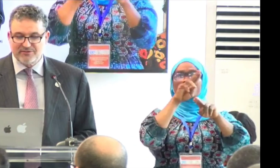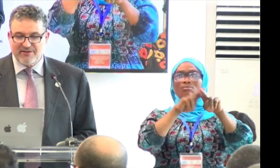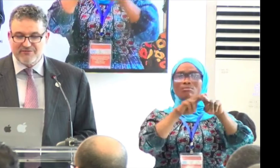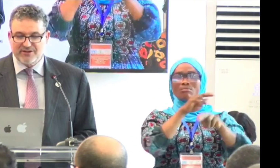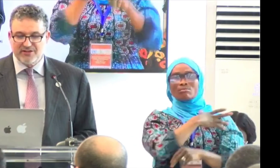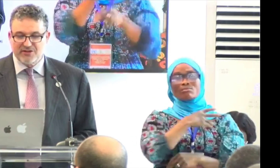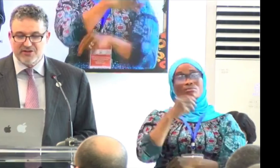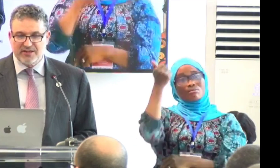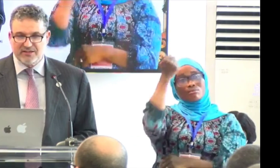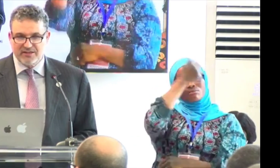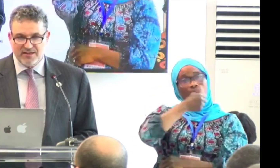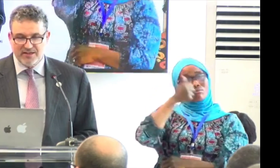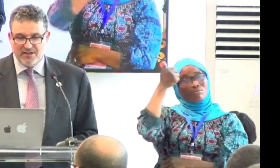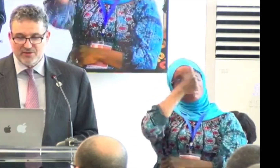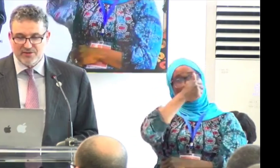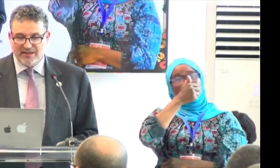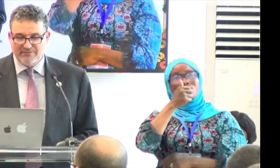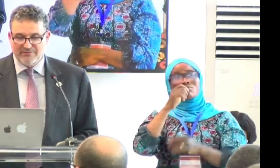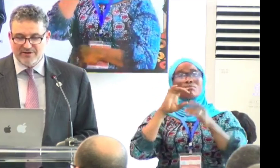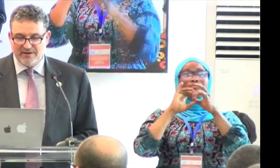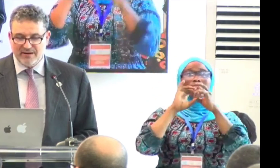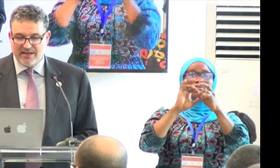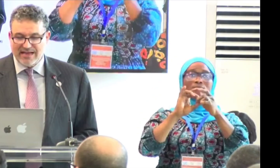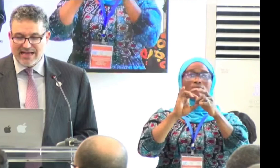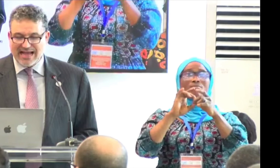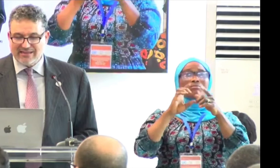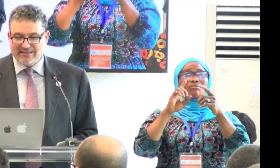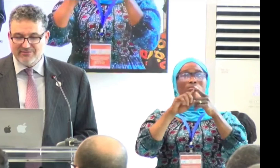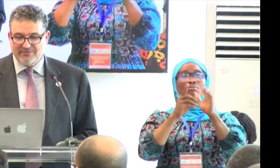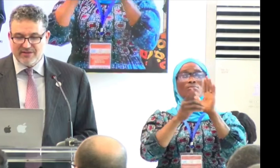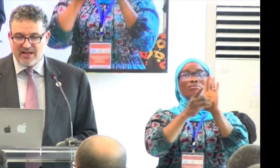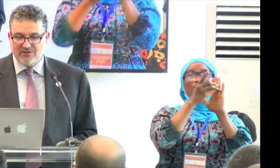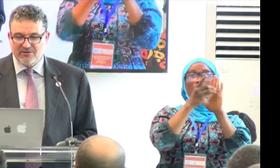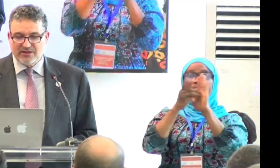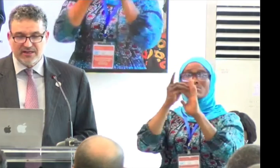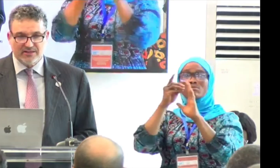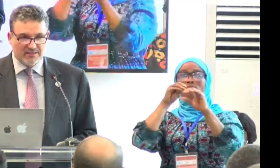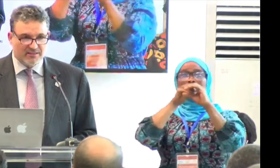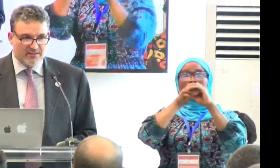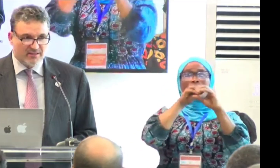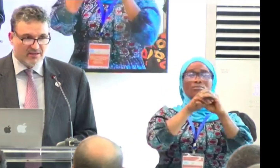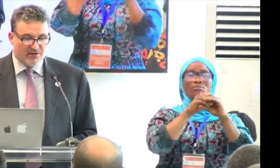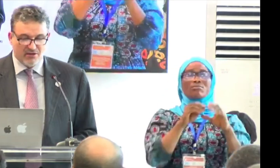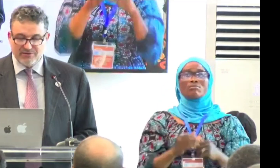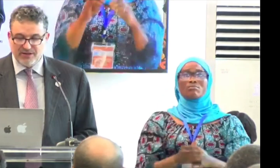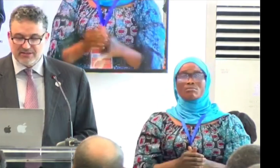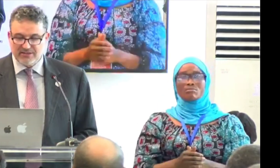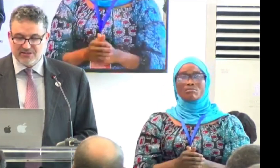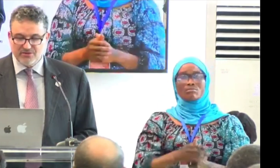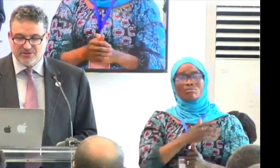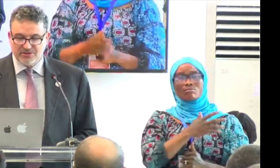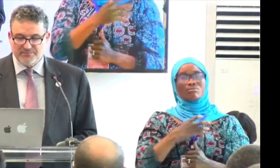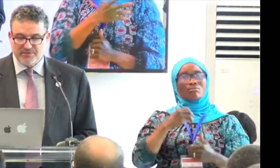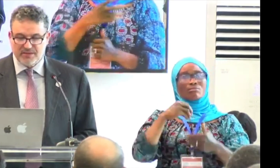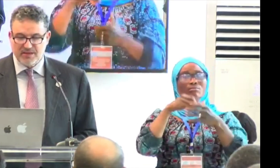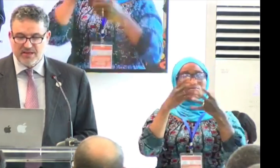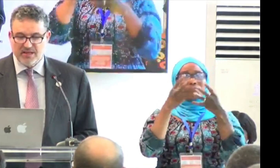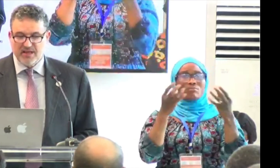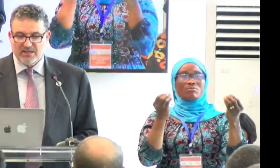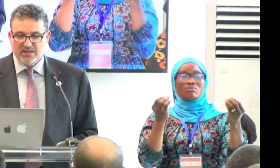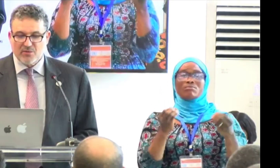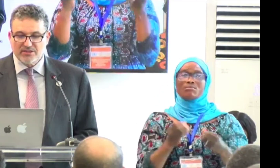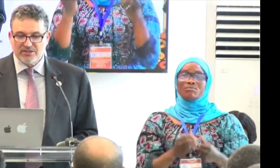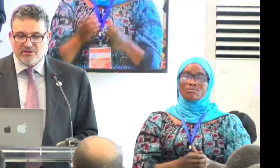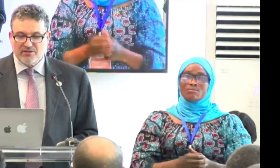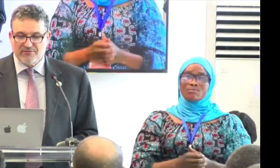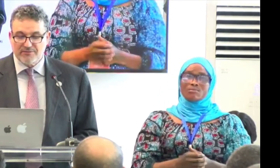of the African Union to deliver active and concrete conflict resolution.